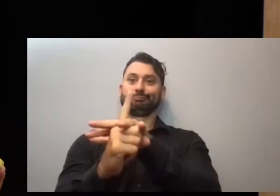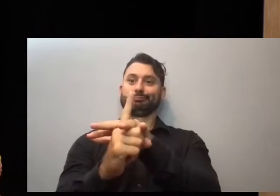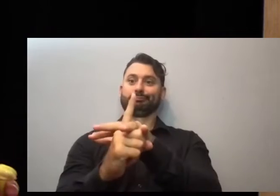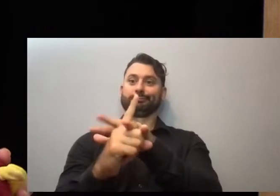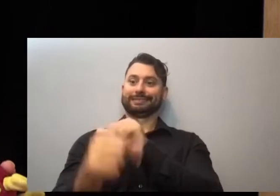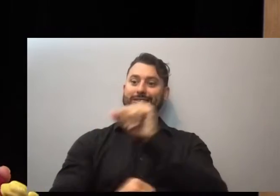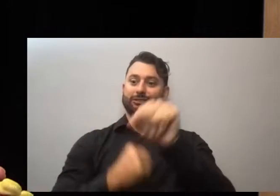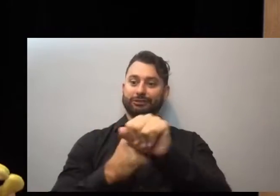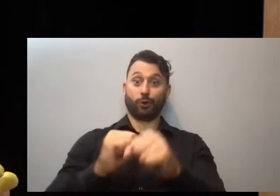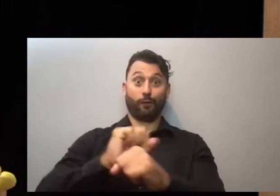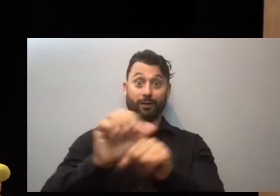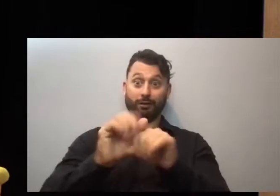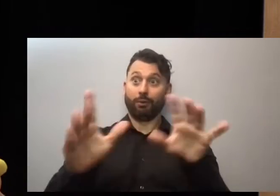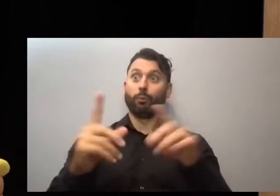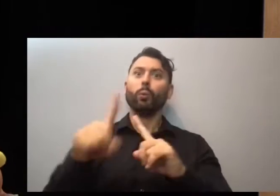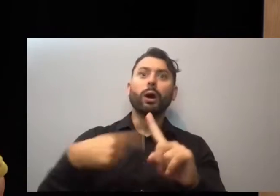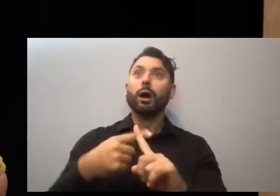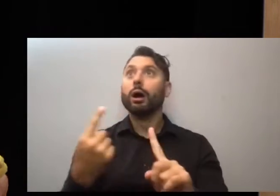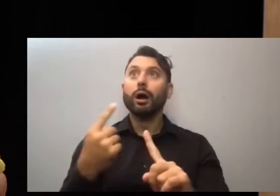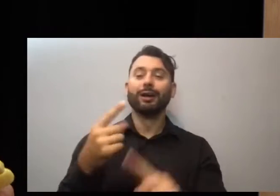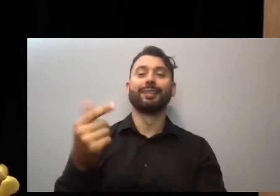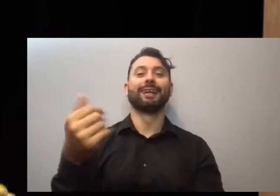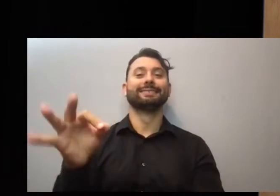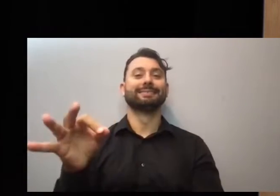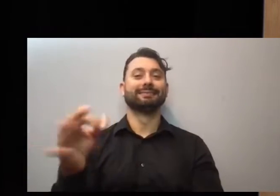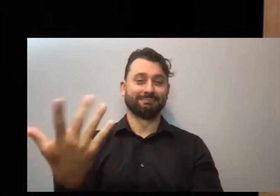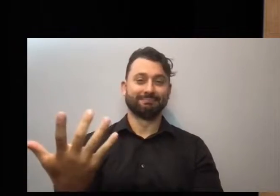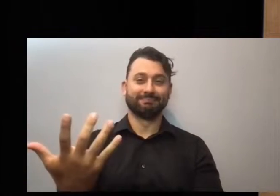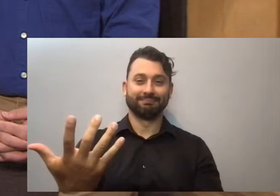that beforehand. It's just the year that it was discovered.